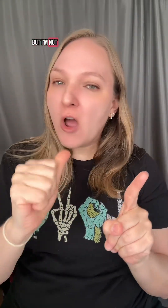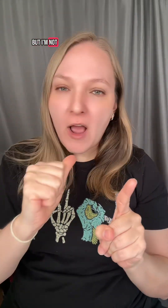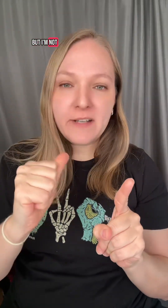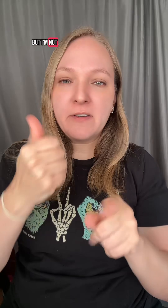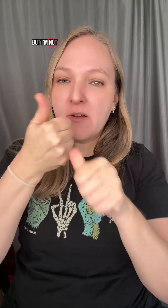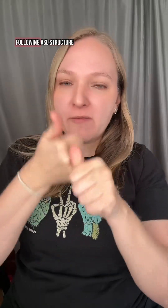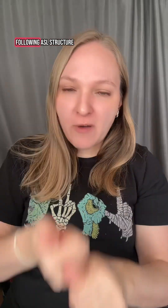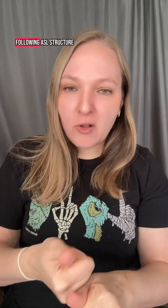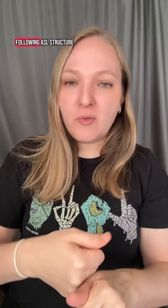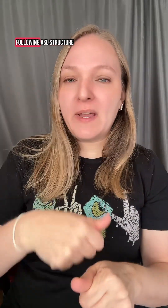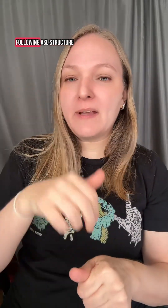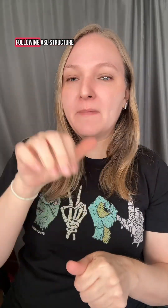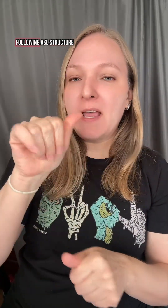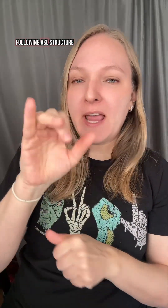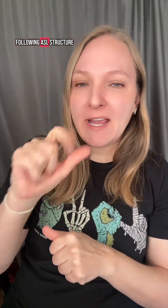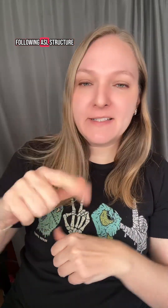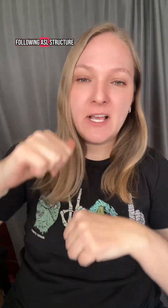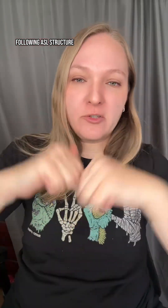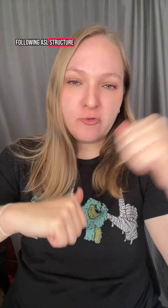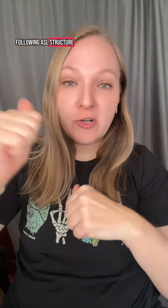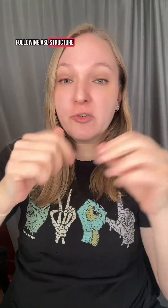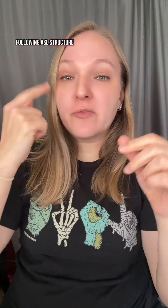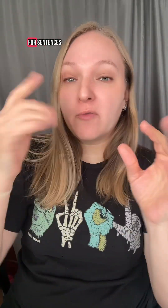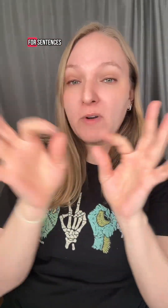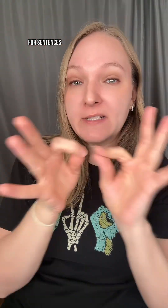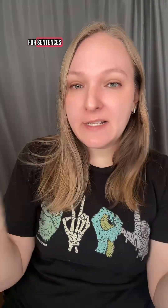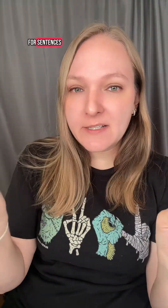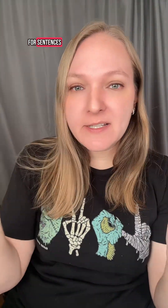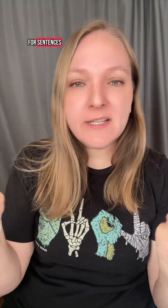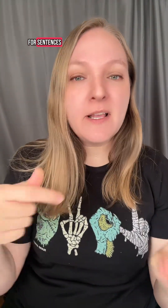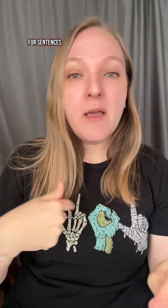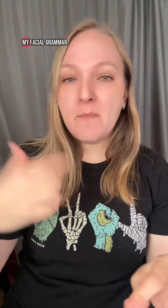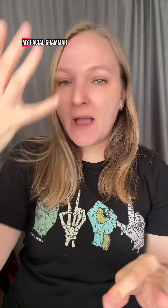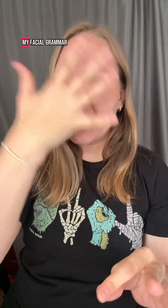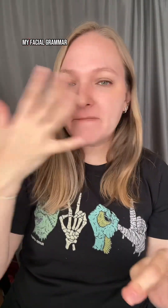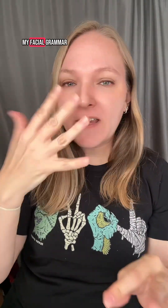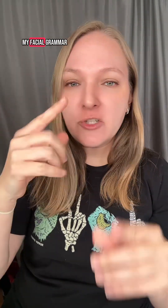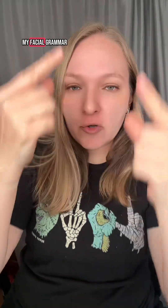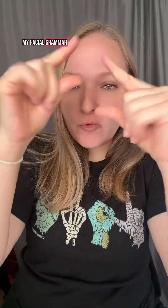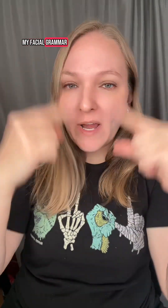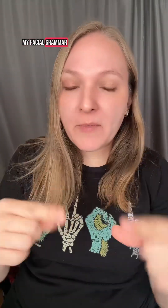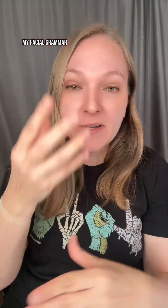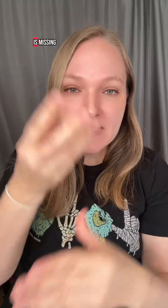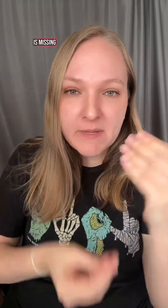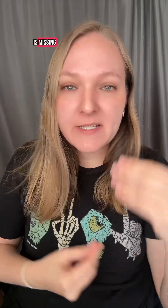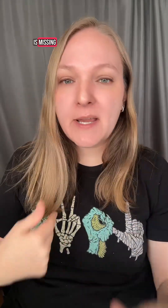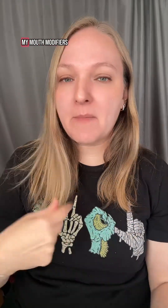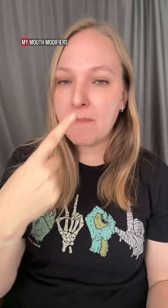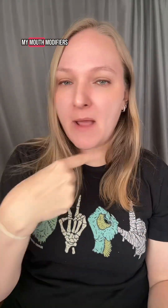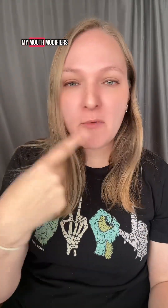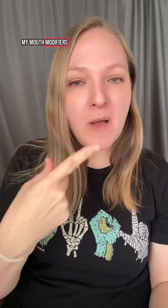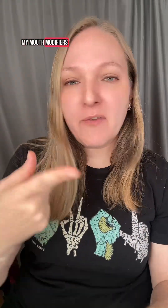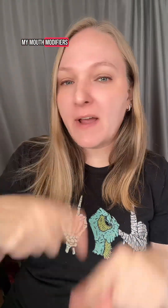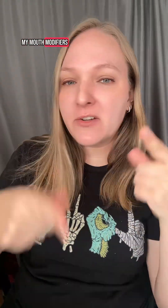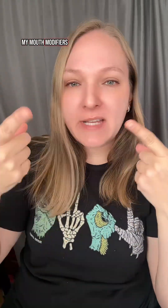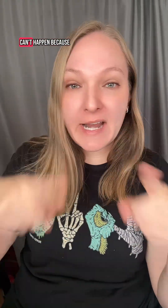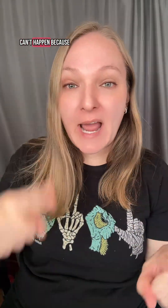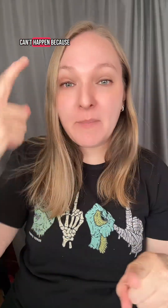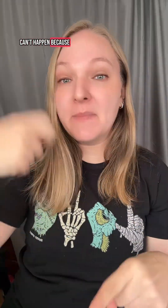not following ASL structure for sentences. My facial grammar is missing. My mouth modifiers can't happen because